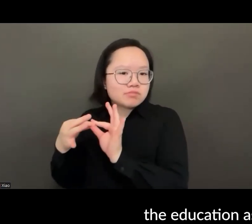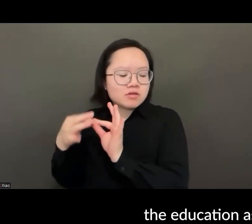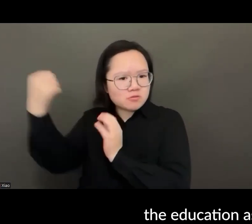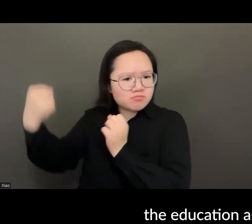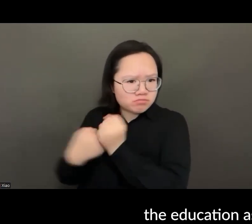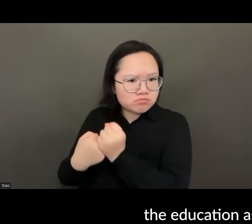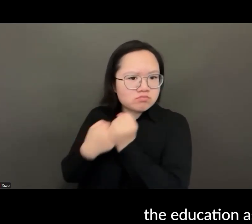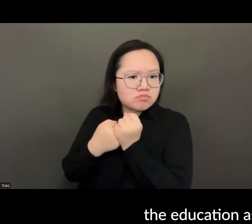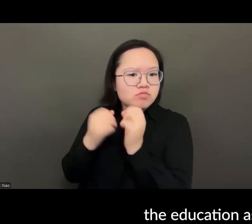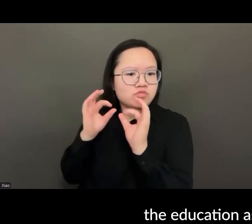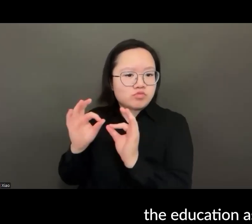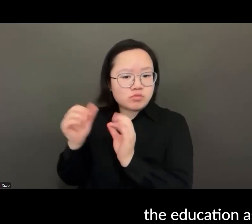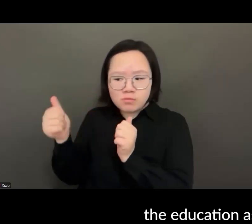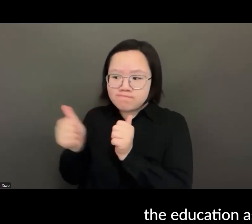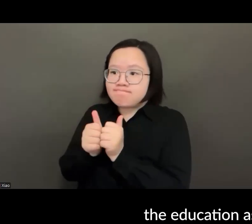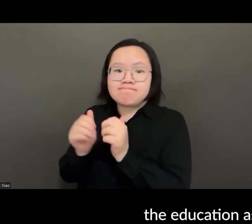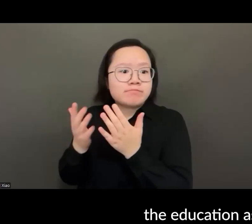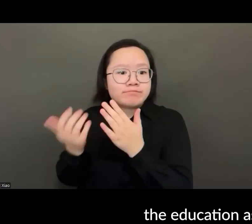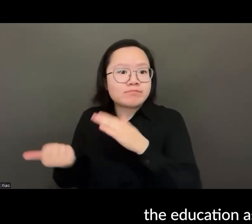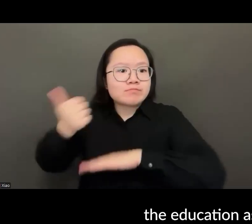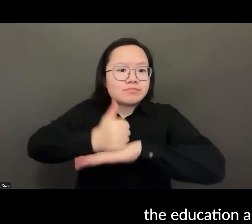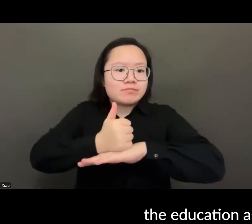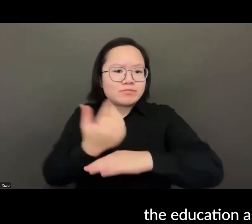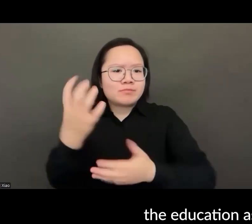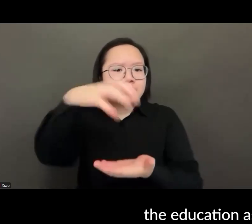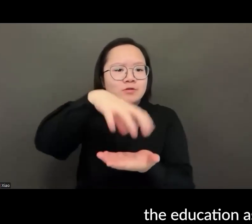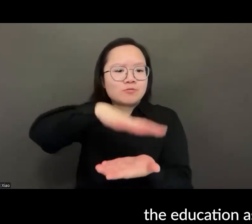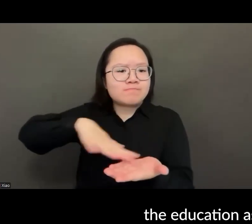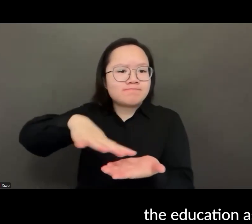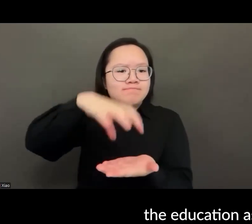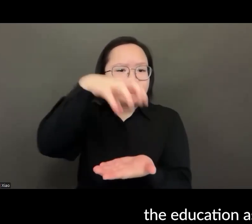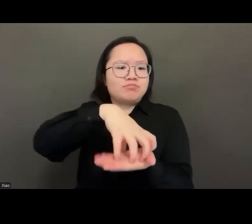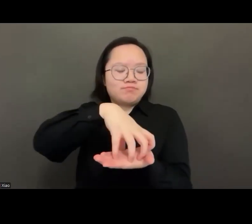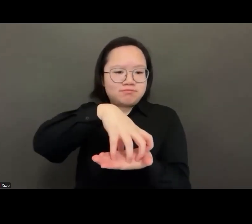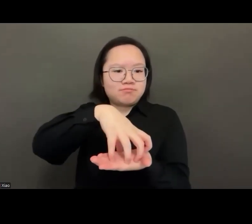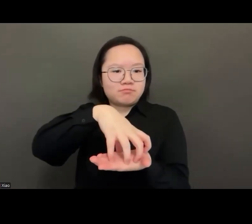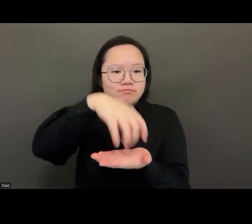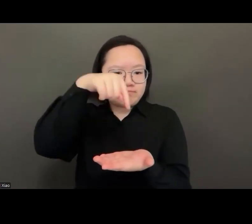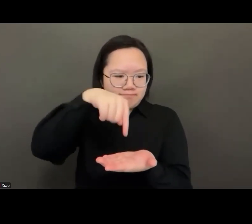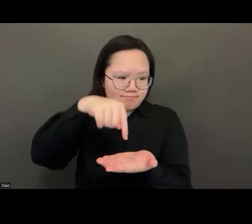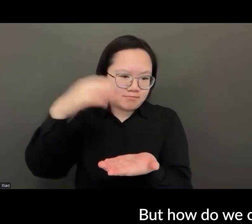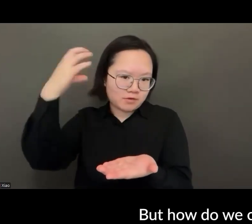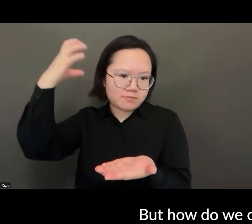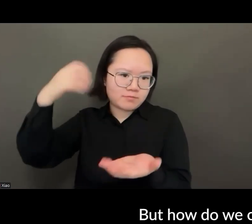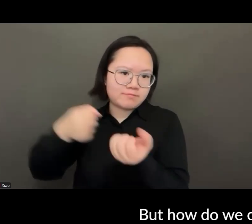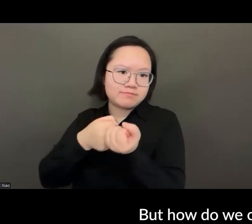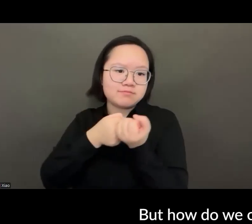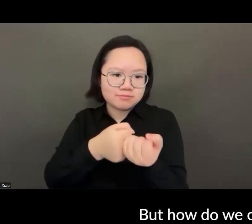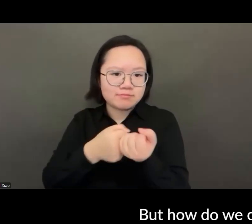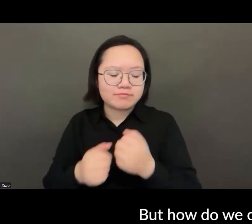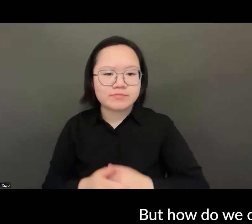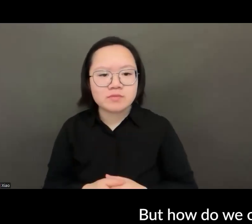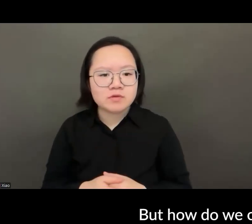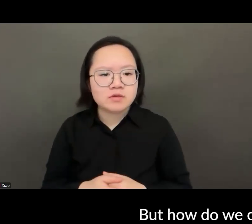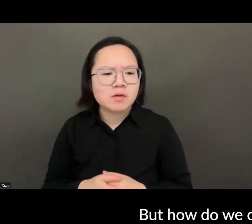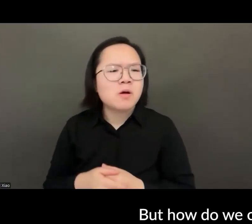ESRAC centers, the educational assessment centers within the country, just a few of them. But how do we